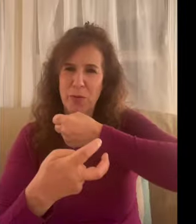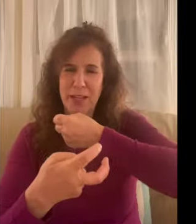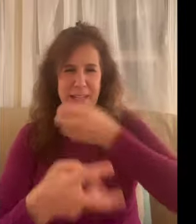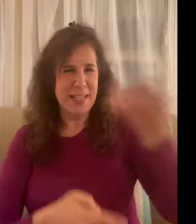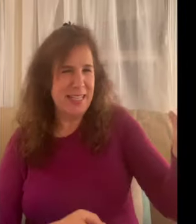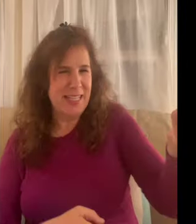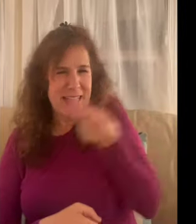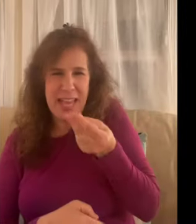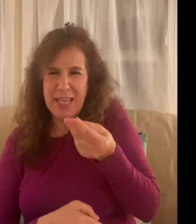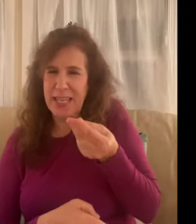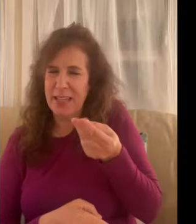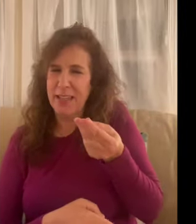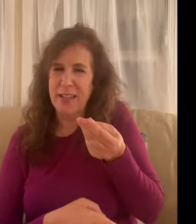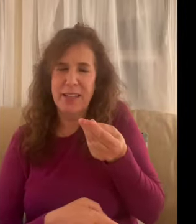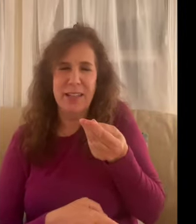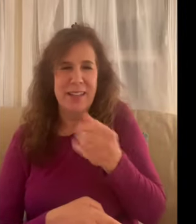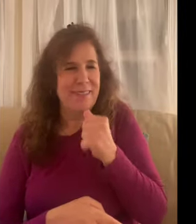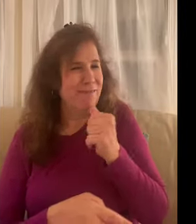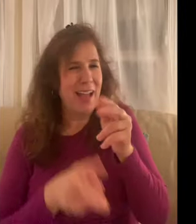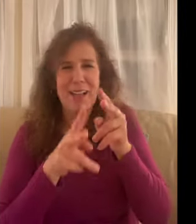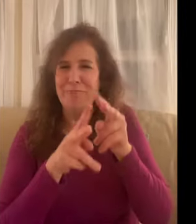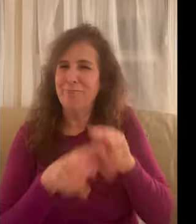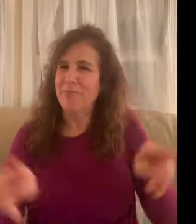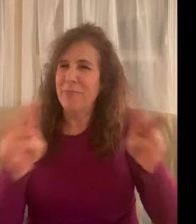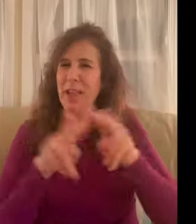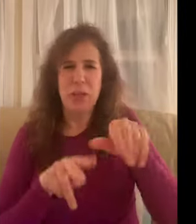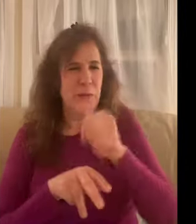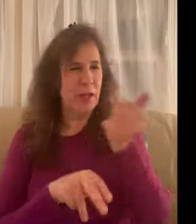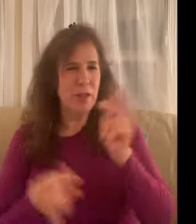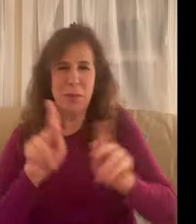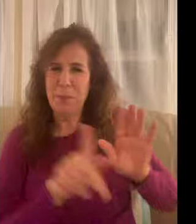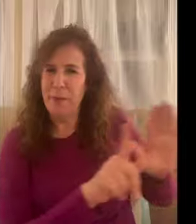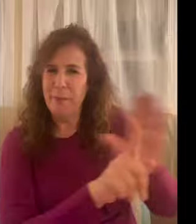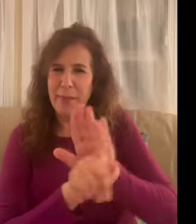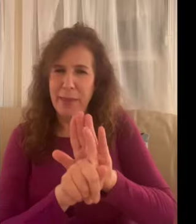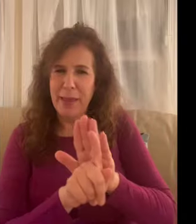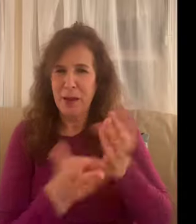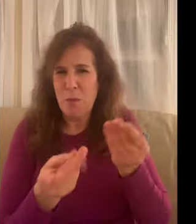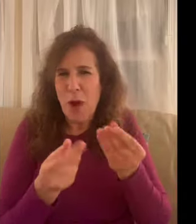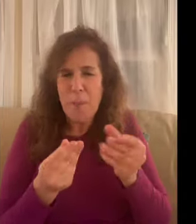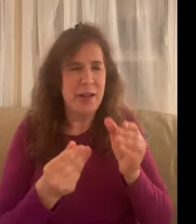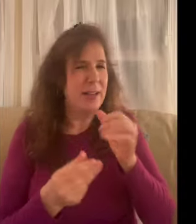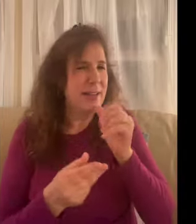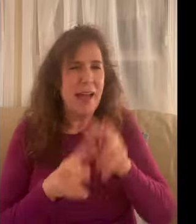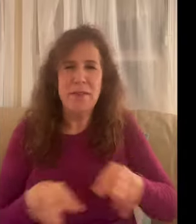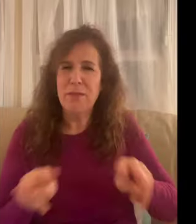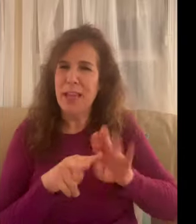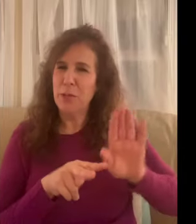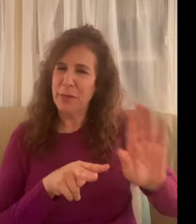taking from not valuing other people's property or dignity or anything that belongs to somebody else, and that is